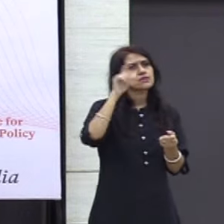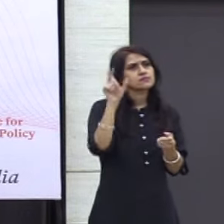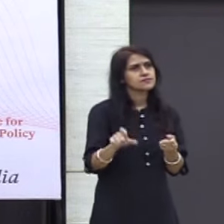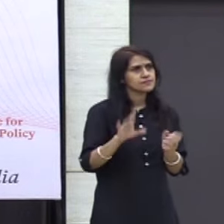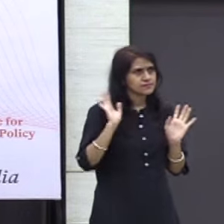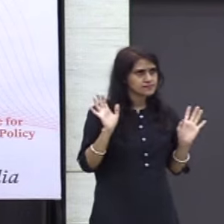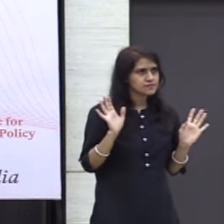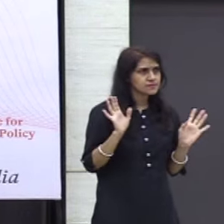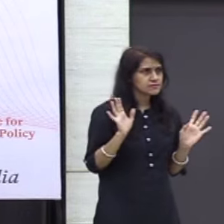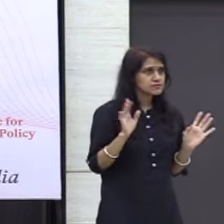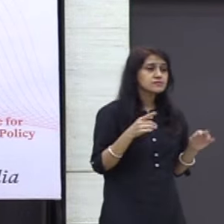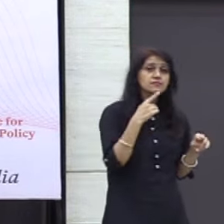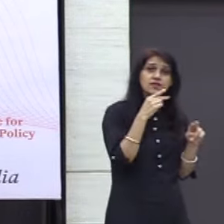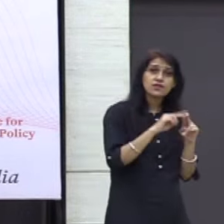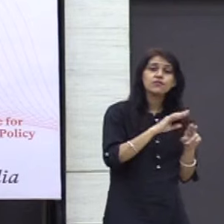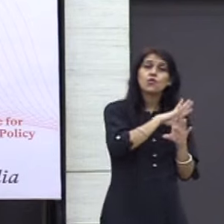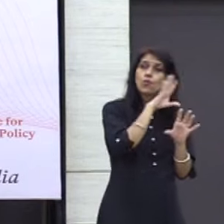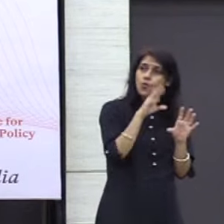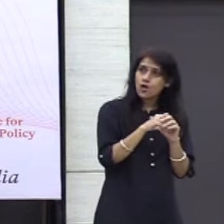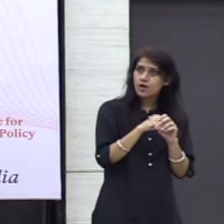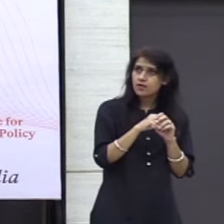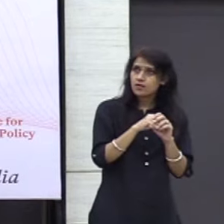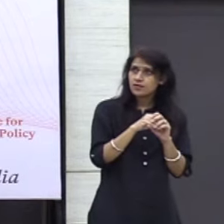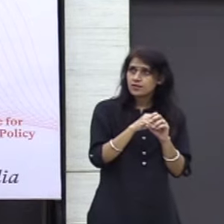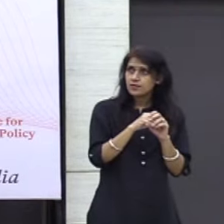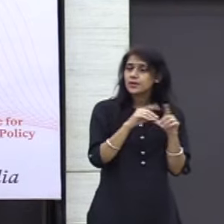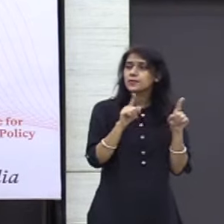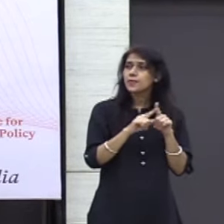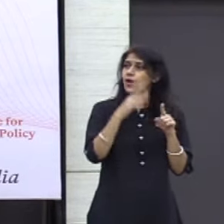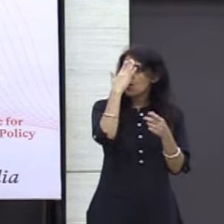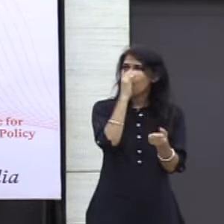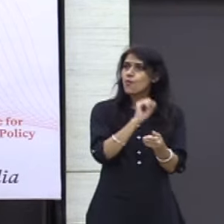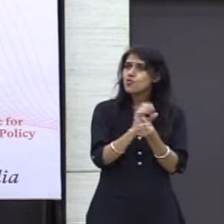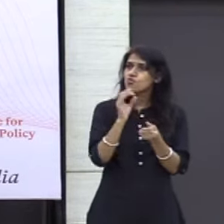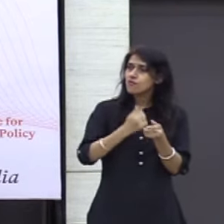Right? So if they have all the powers of a police officer,